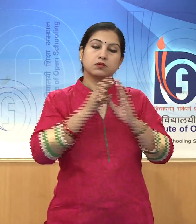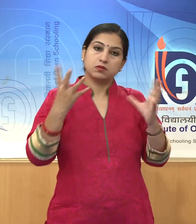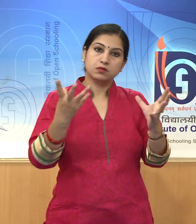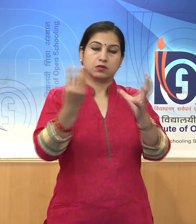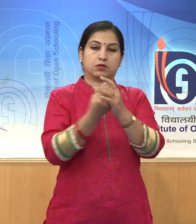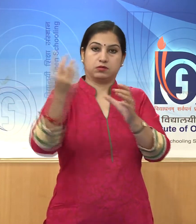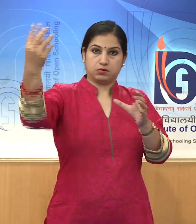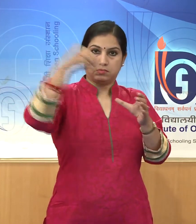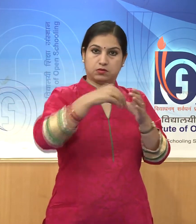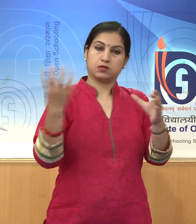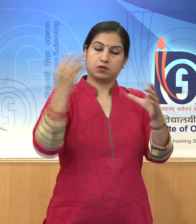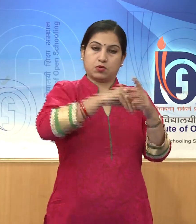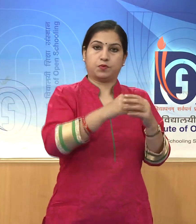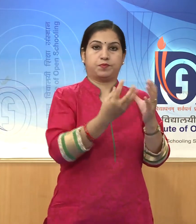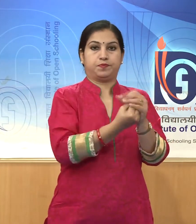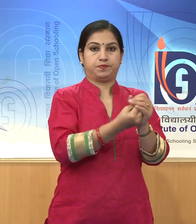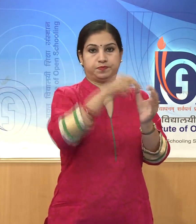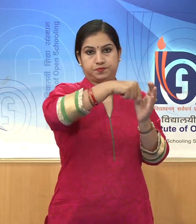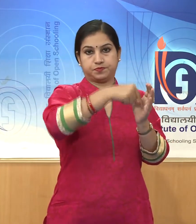became the essence of Indian art.